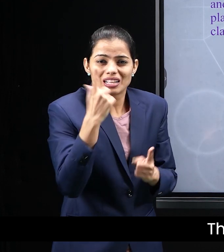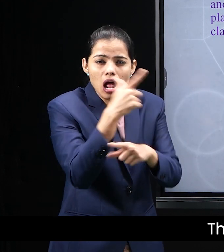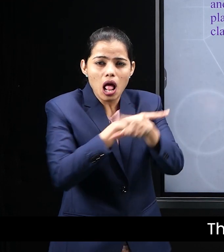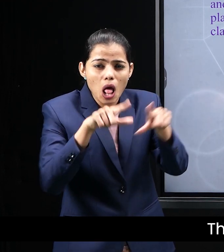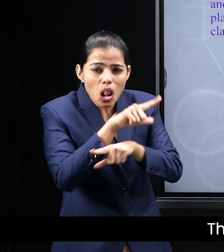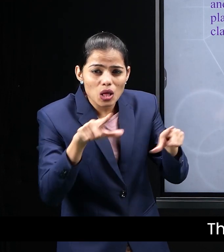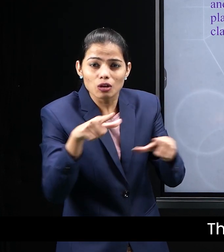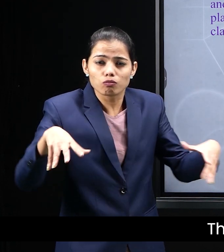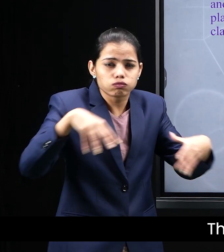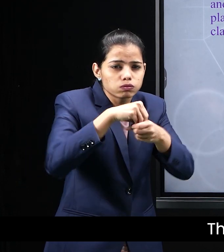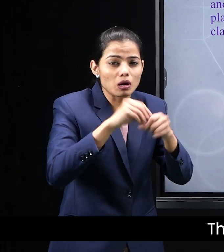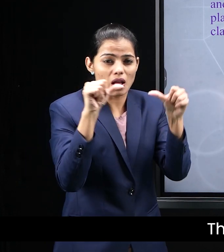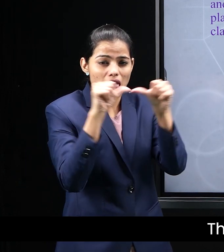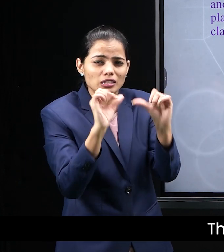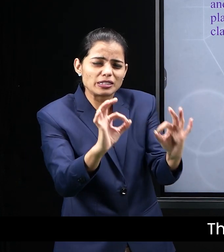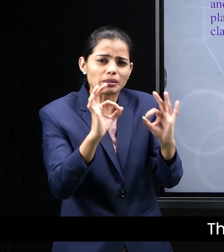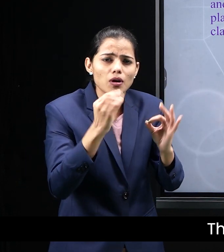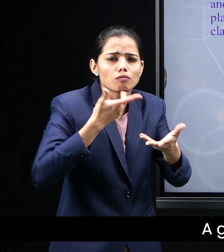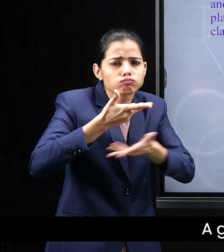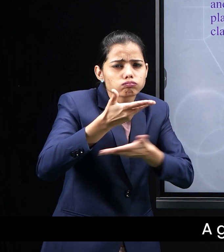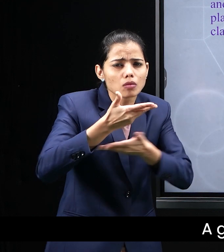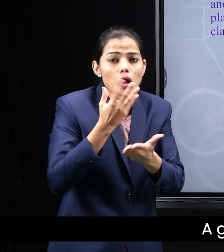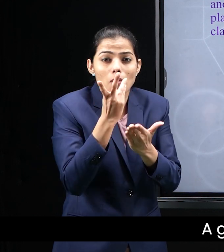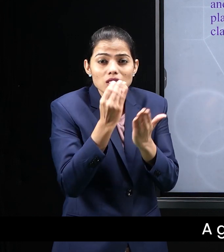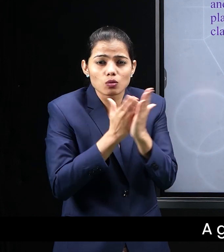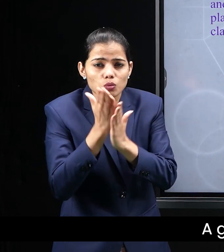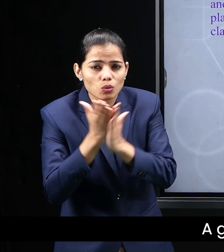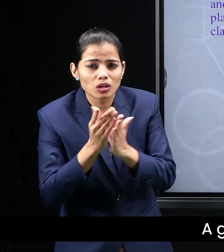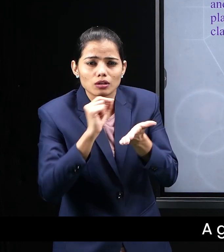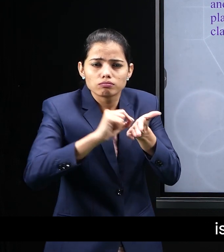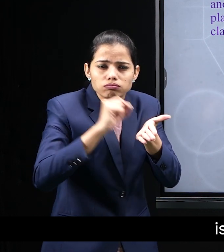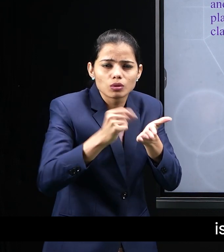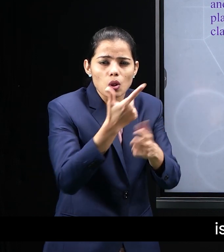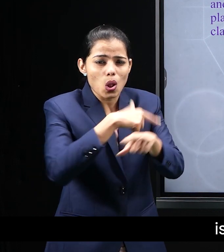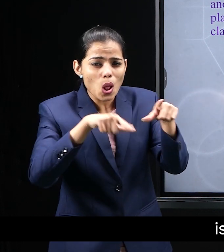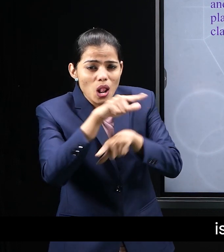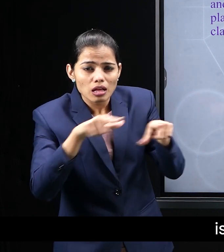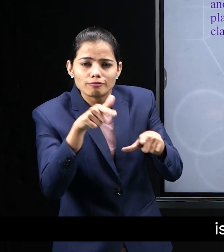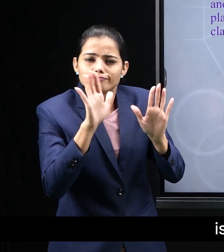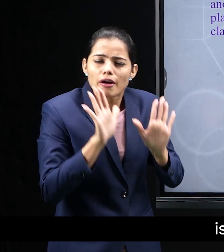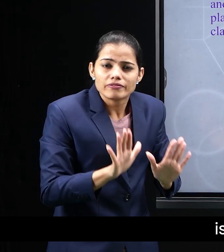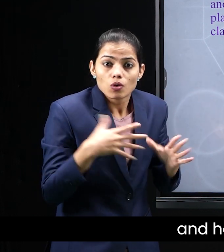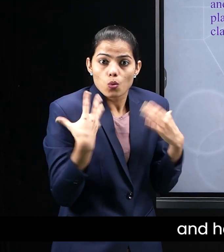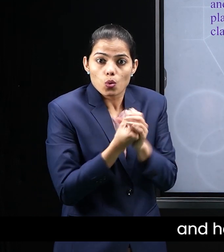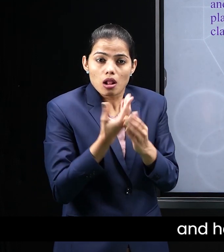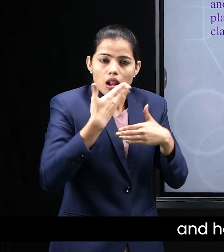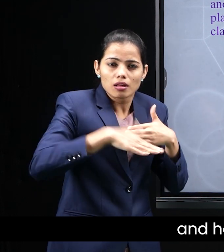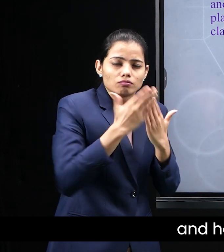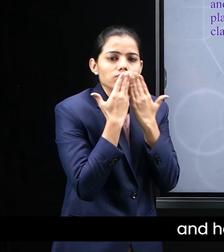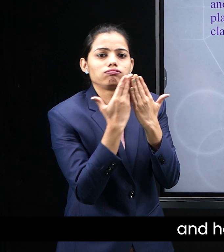This is the language of sets. A great deal of mathematics is written in this language and hence we are going